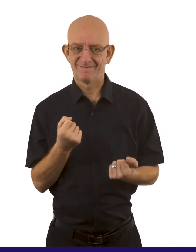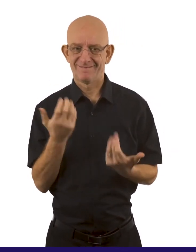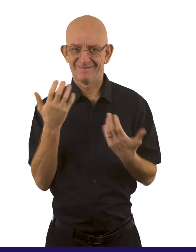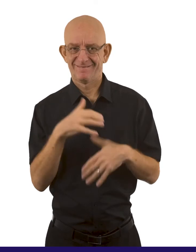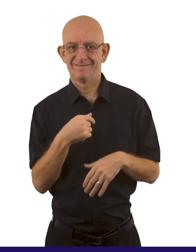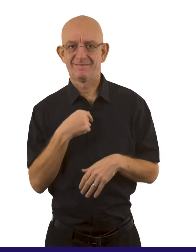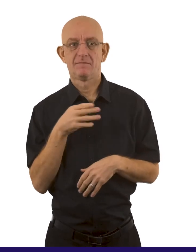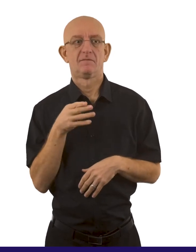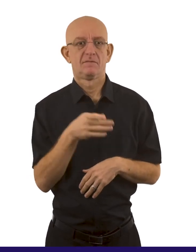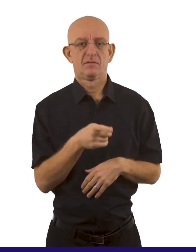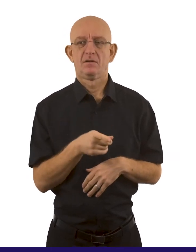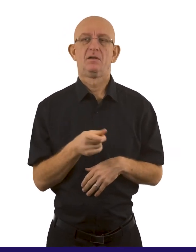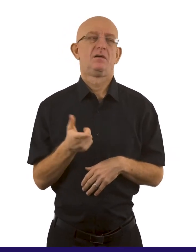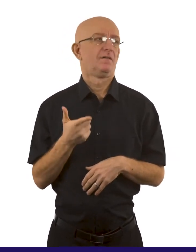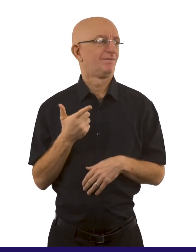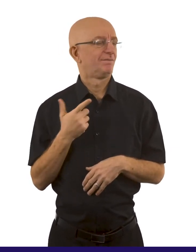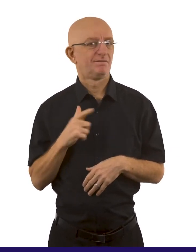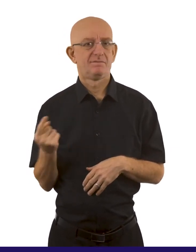Concern that I will not be welcome.